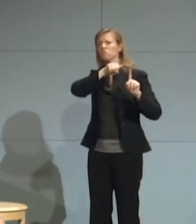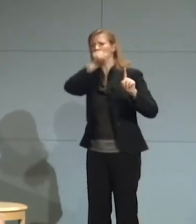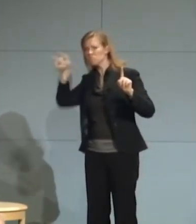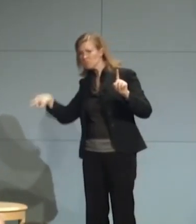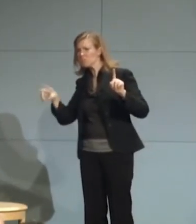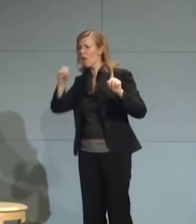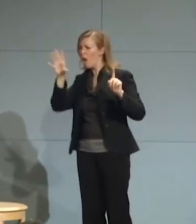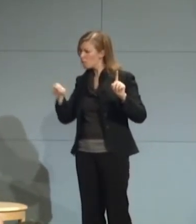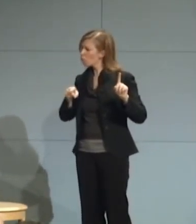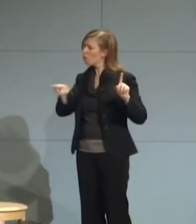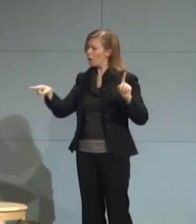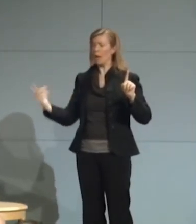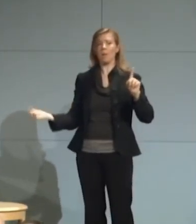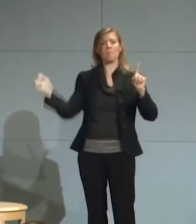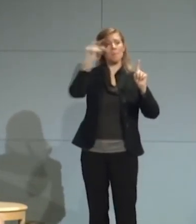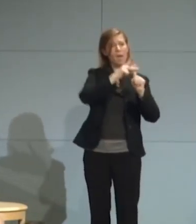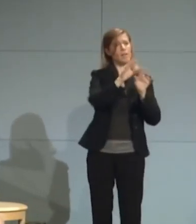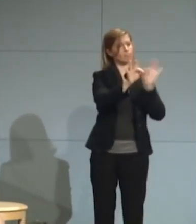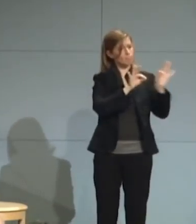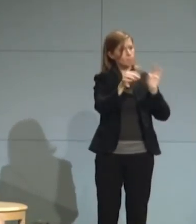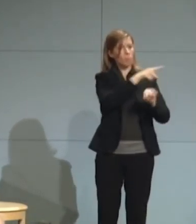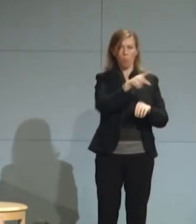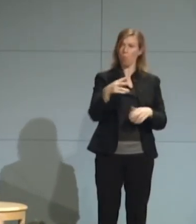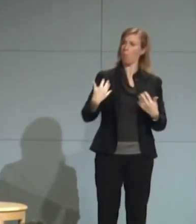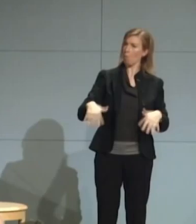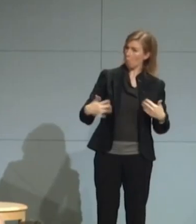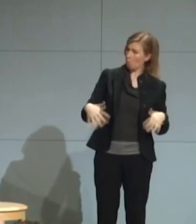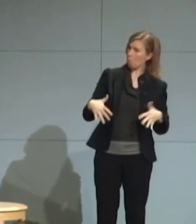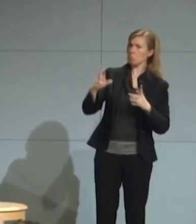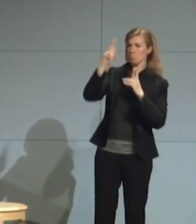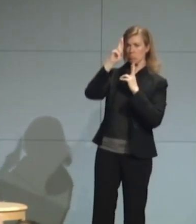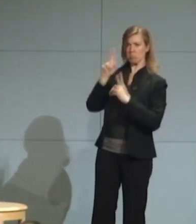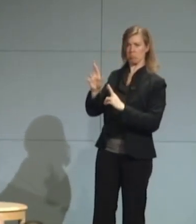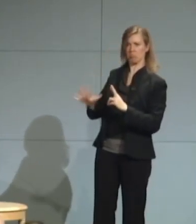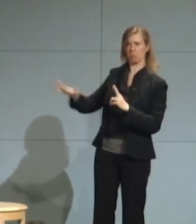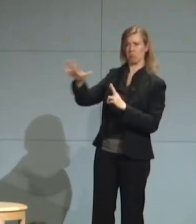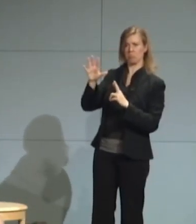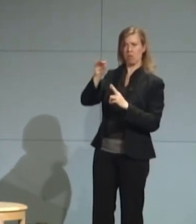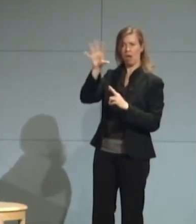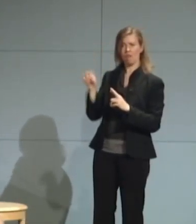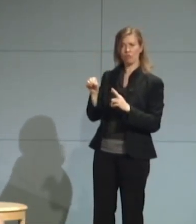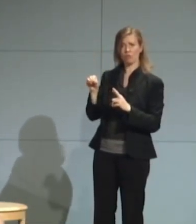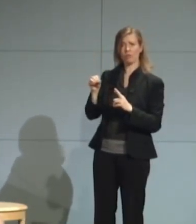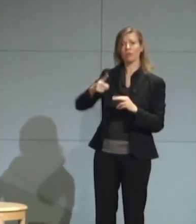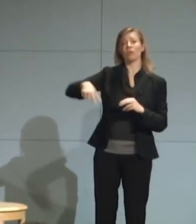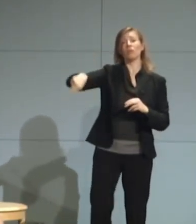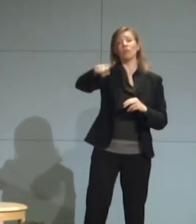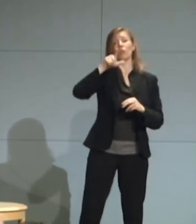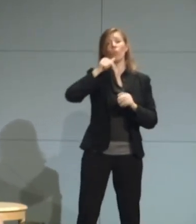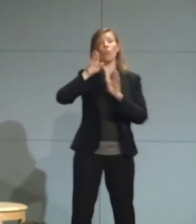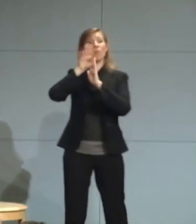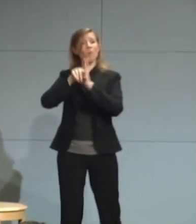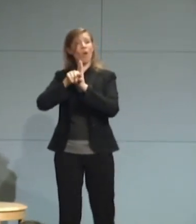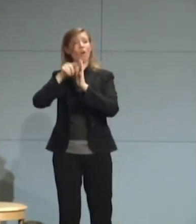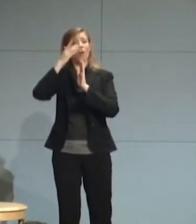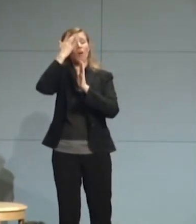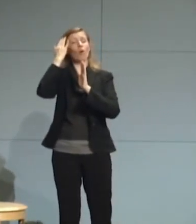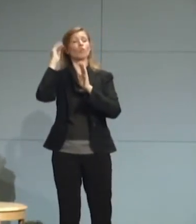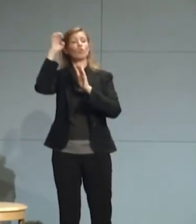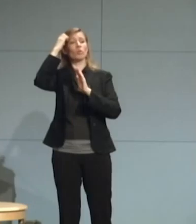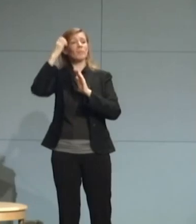fundamentally that people who are black and brown are lesser human beings. And sadly, even some who were black